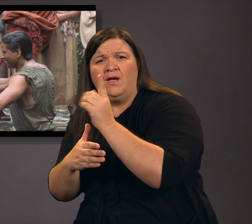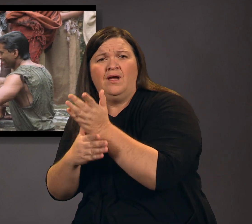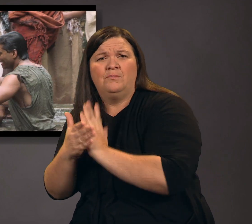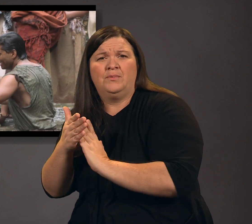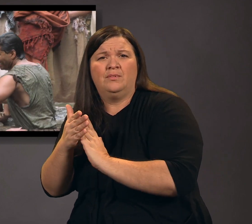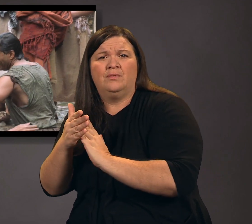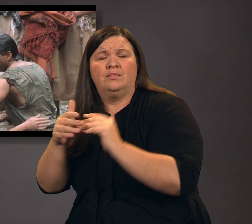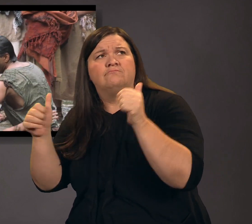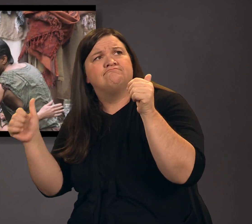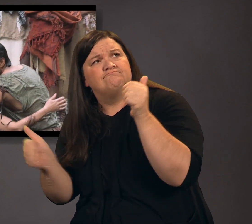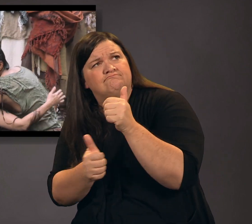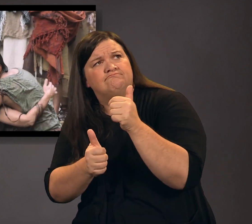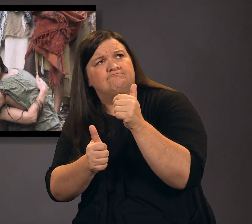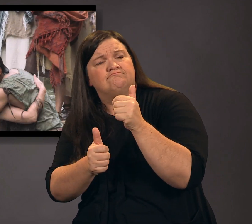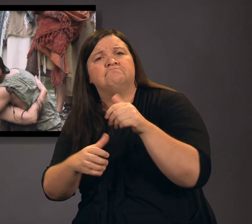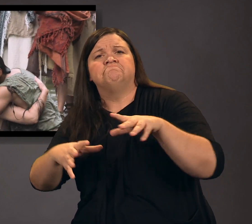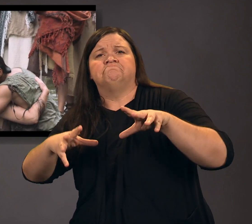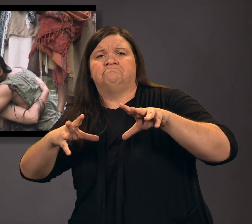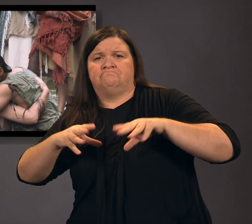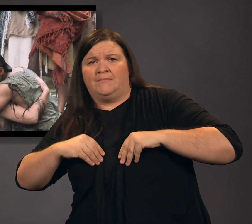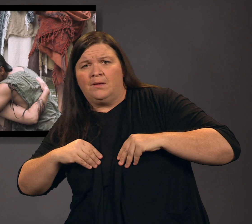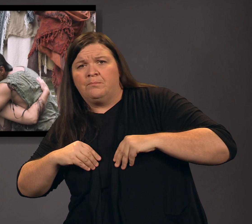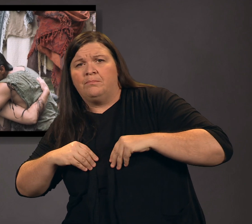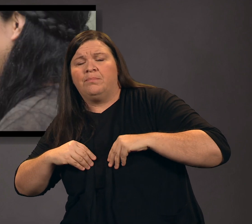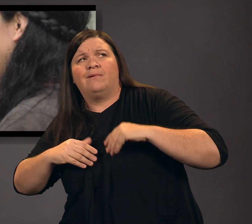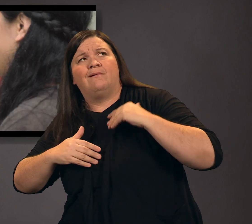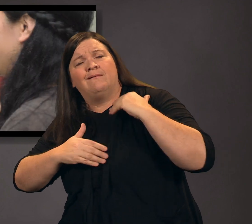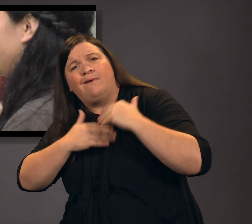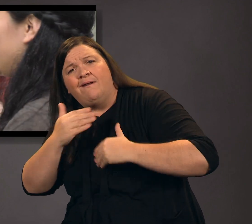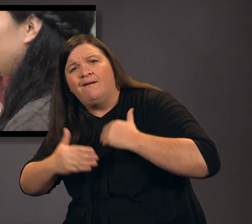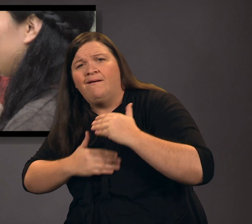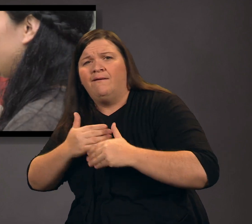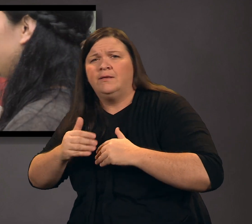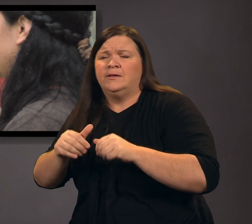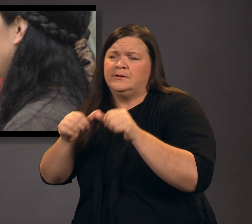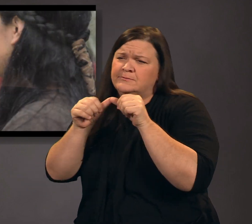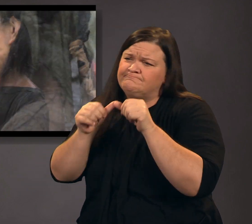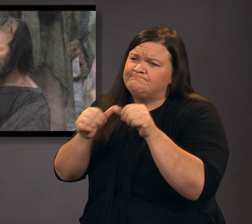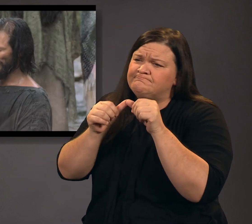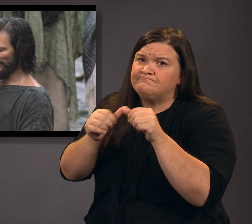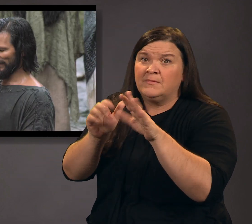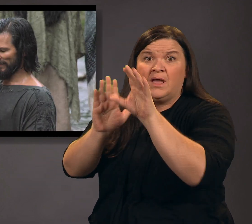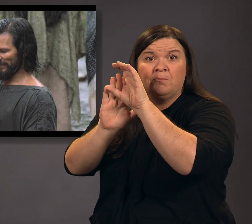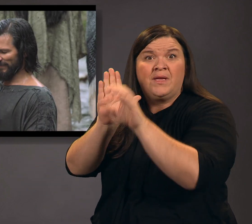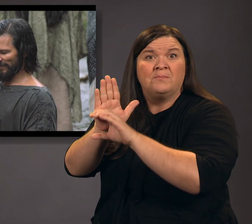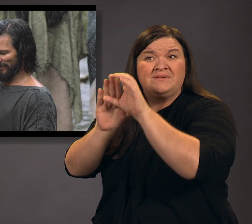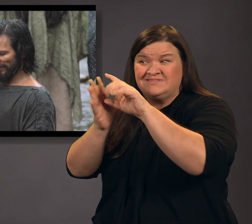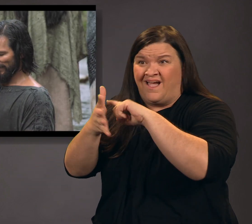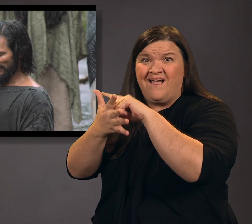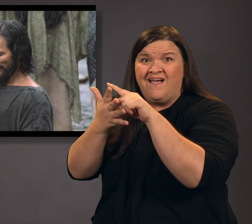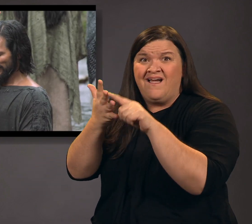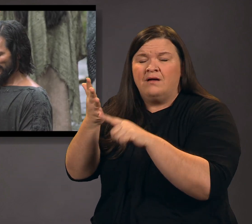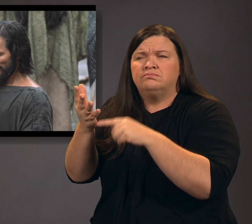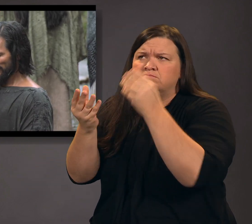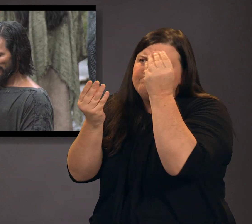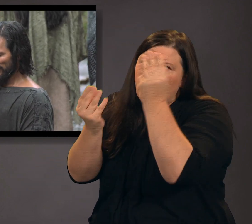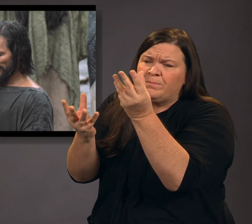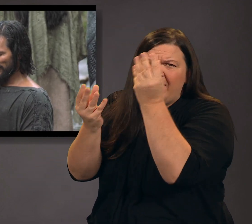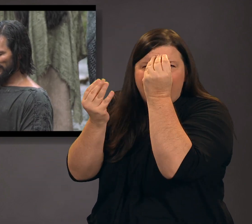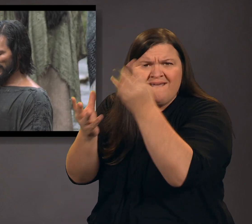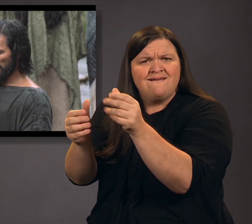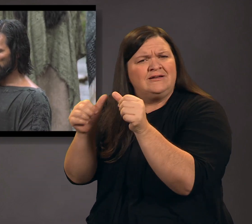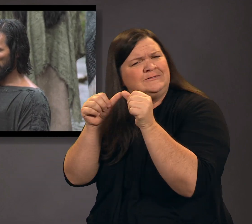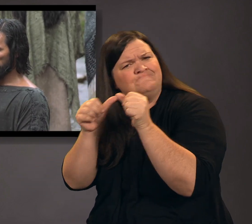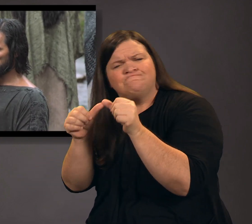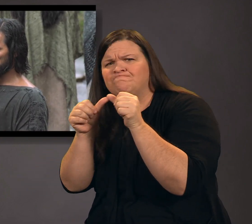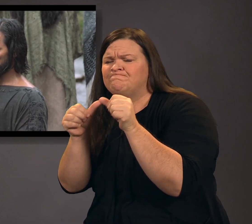Be humble, submissive, and gentle, being diligent in keeping the commandments of God at all times, and see that